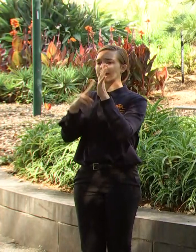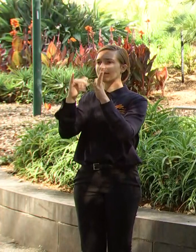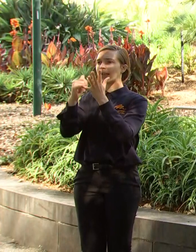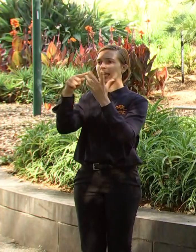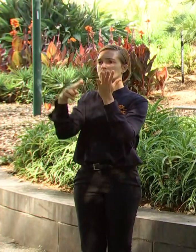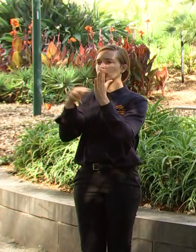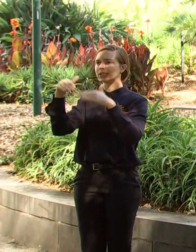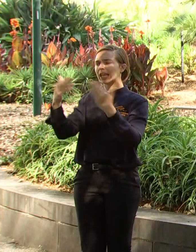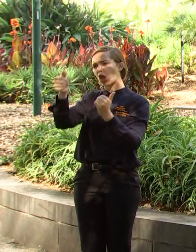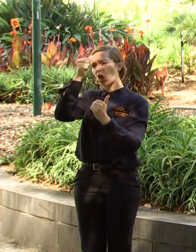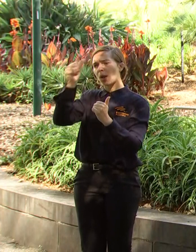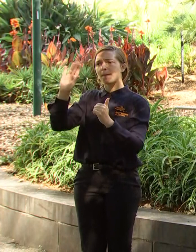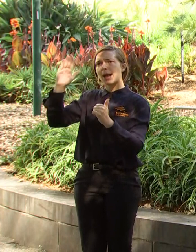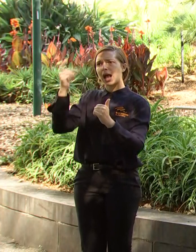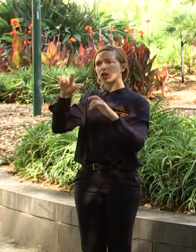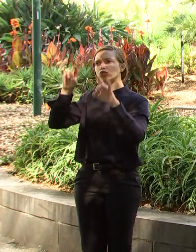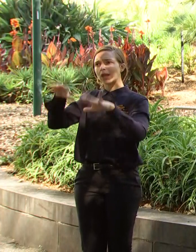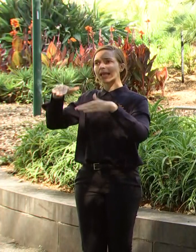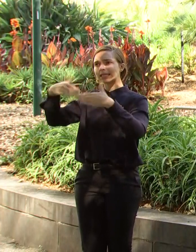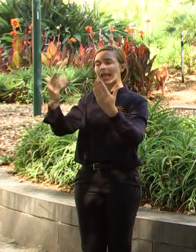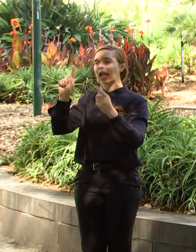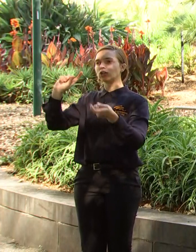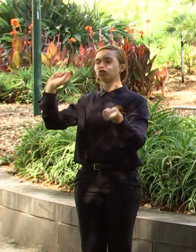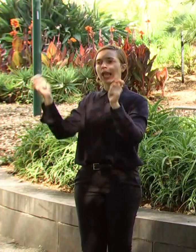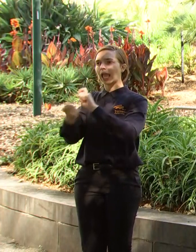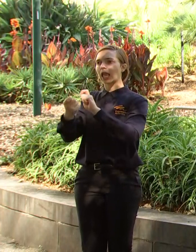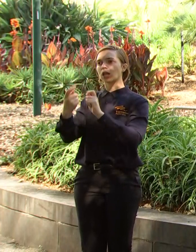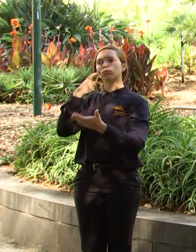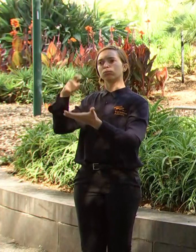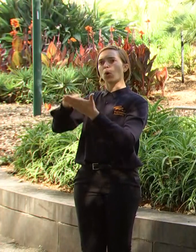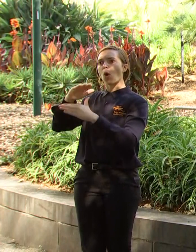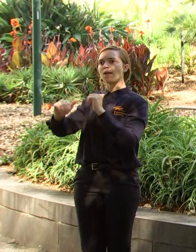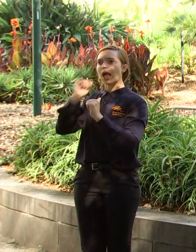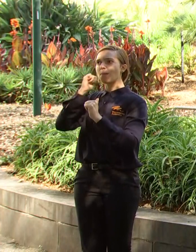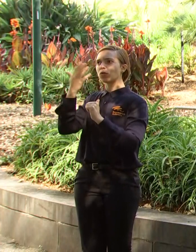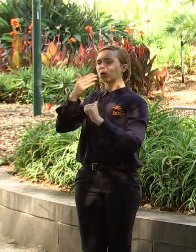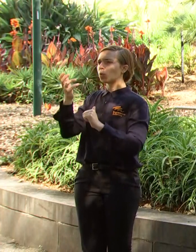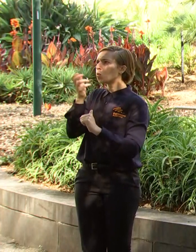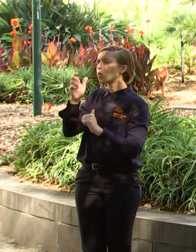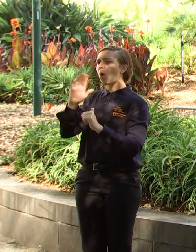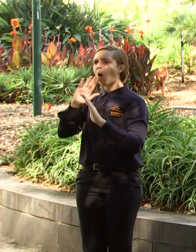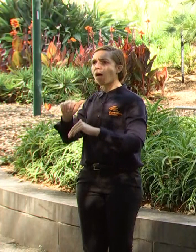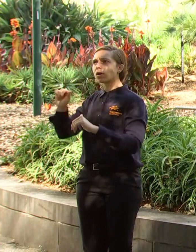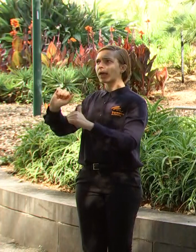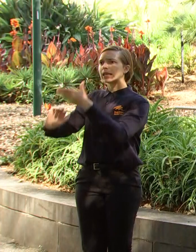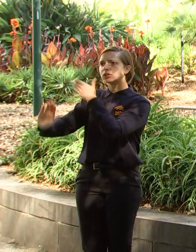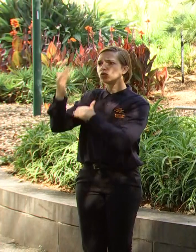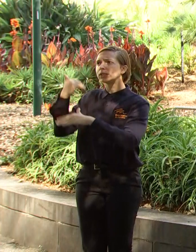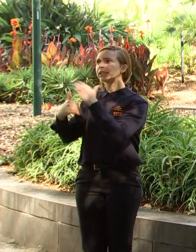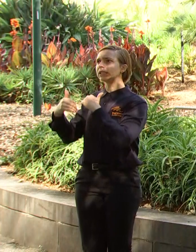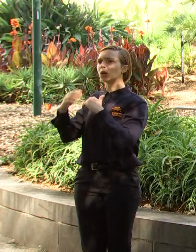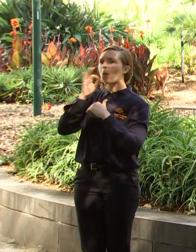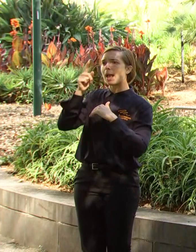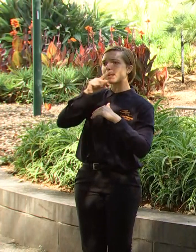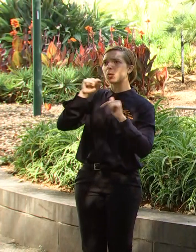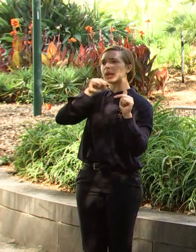Yeah, I'm at no point have I been engaged in trying to determine which events are more worthy than others, right? It's not about what you're